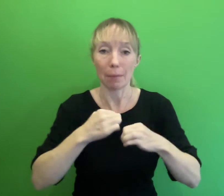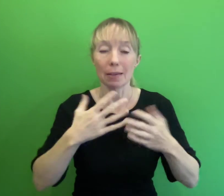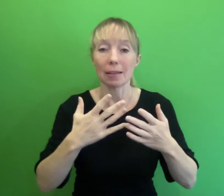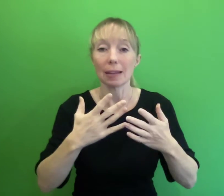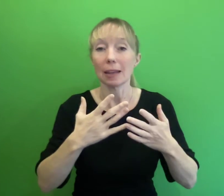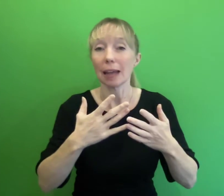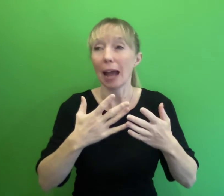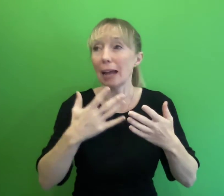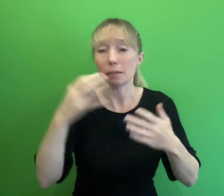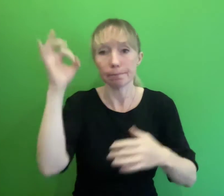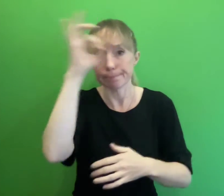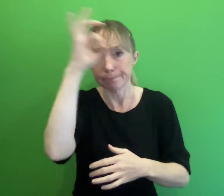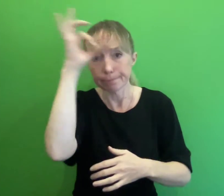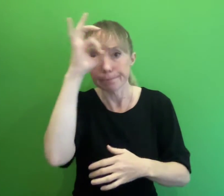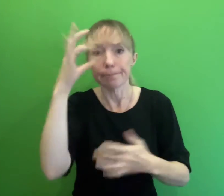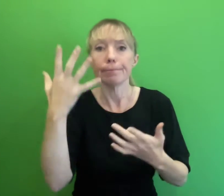issues we have now worked to resolve.